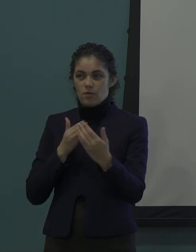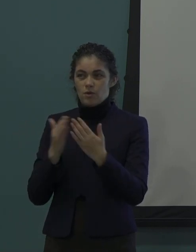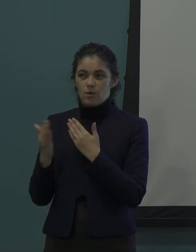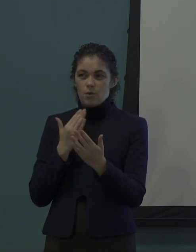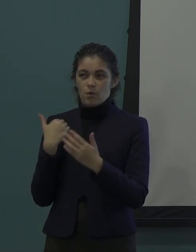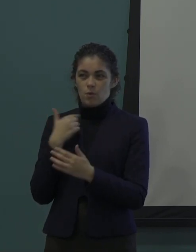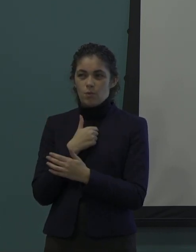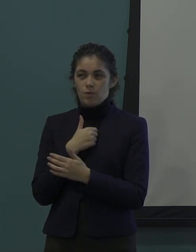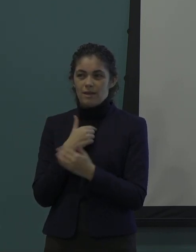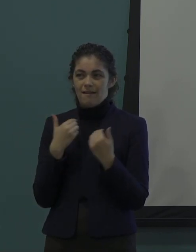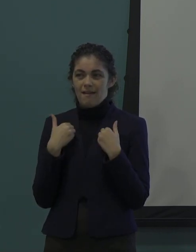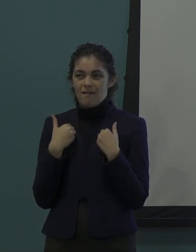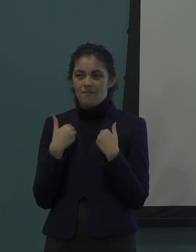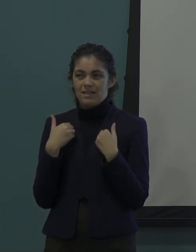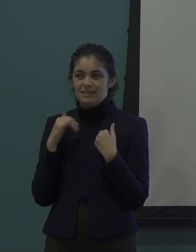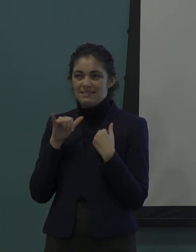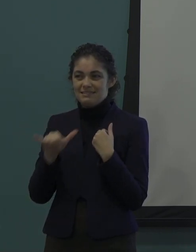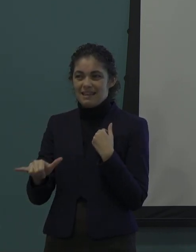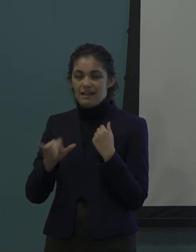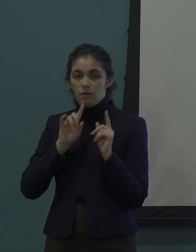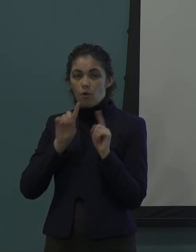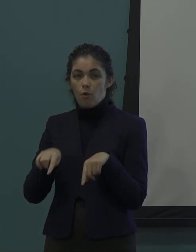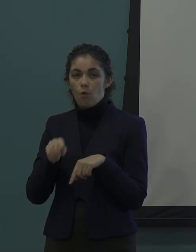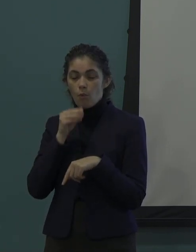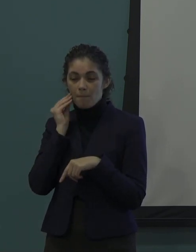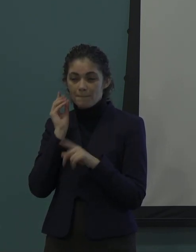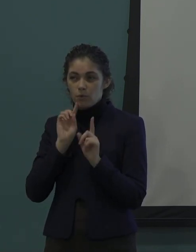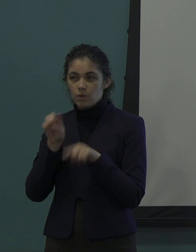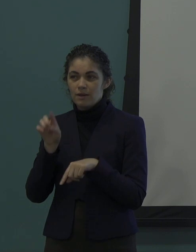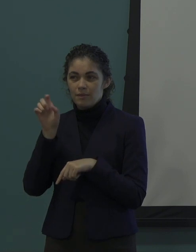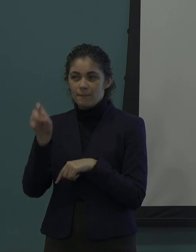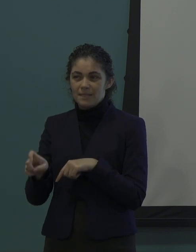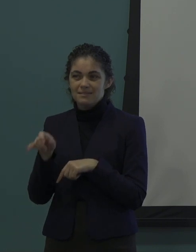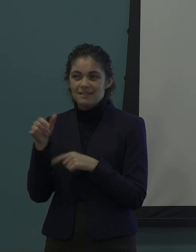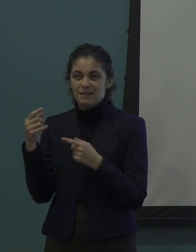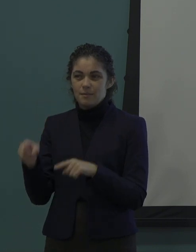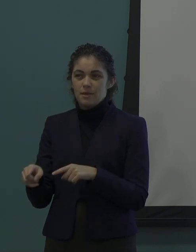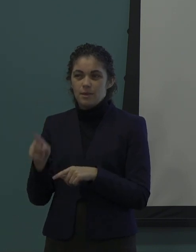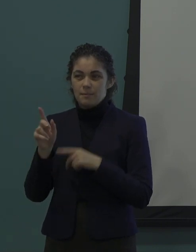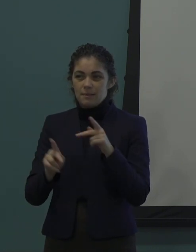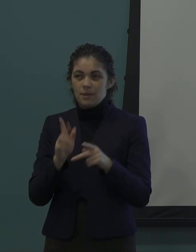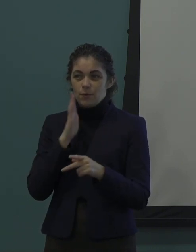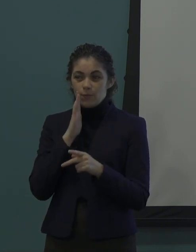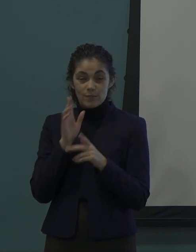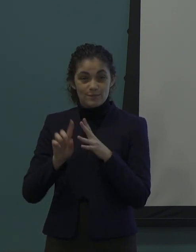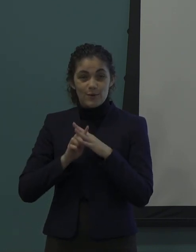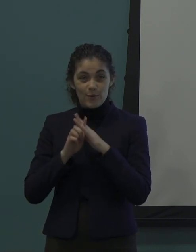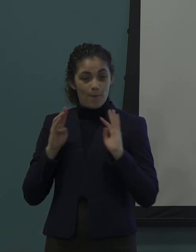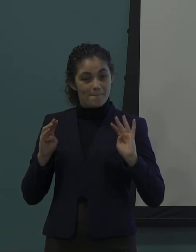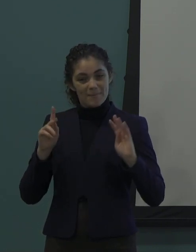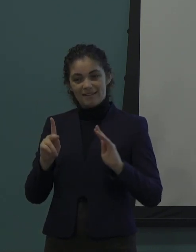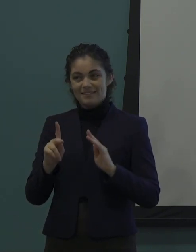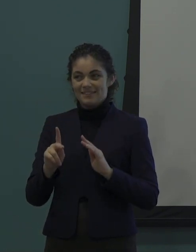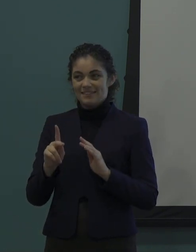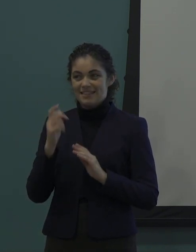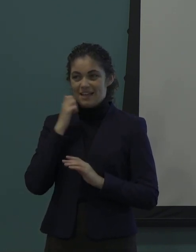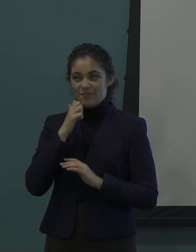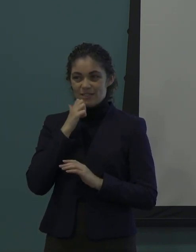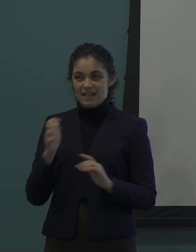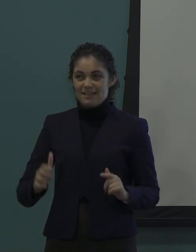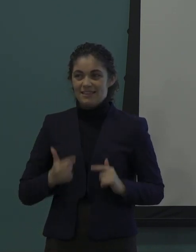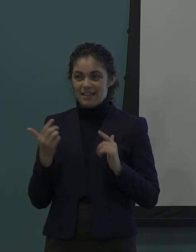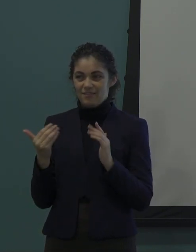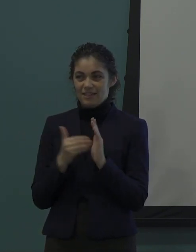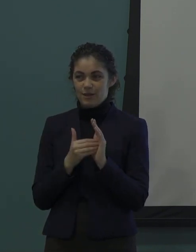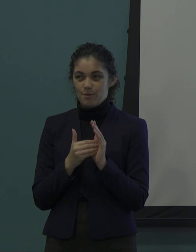we still have the stay-at-home order that applies to them. So this isn't that people are going to begin to go about their daily life as they